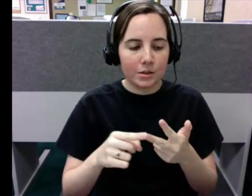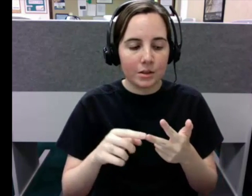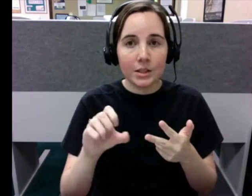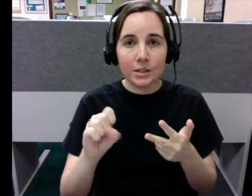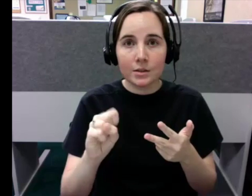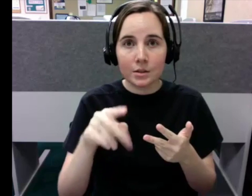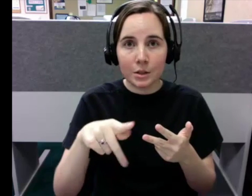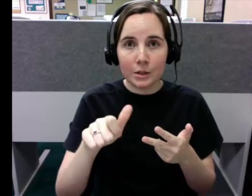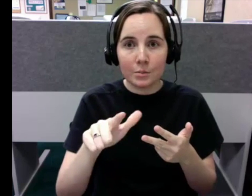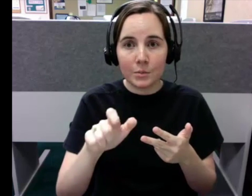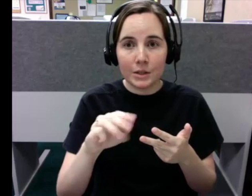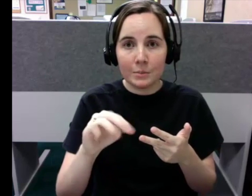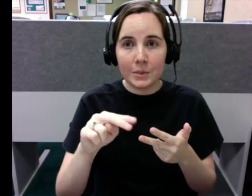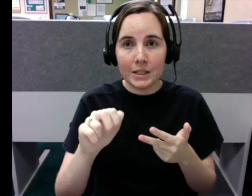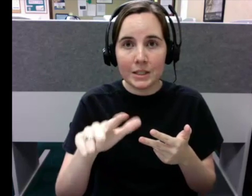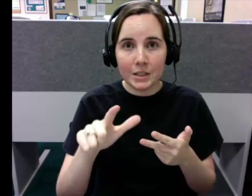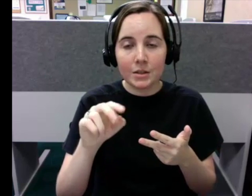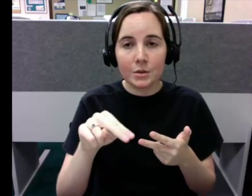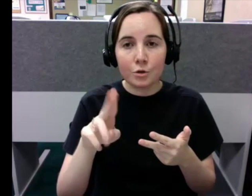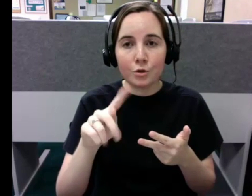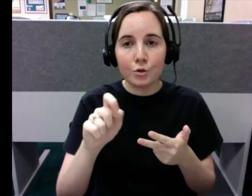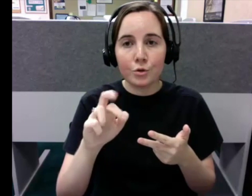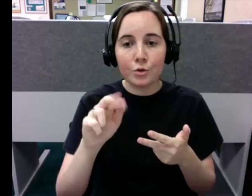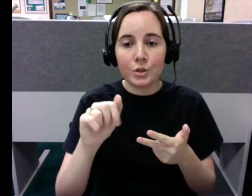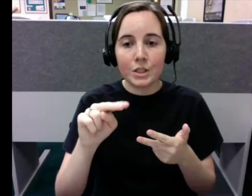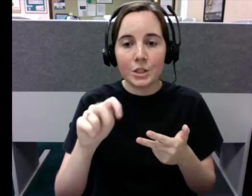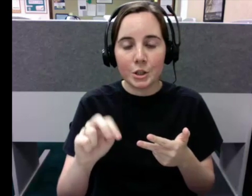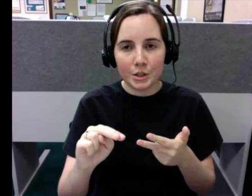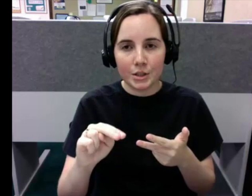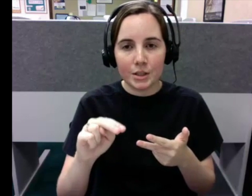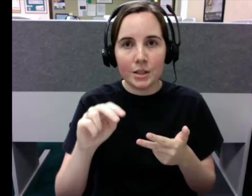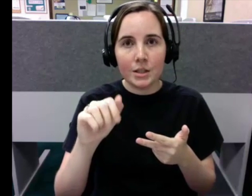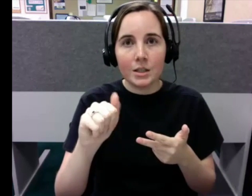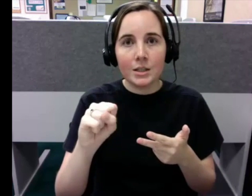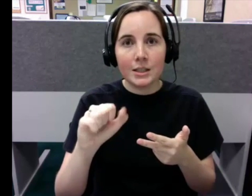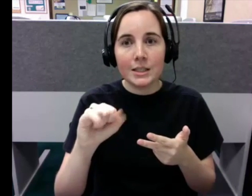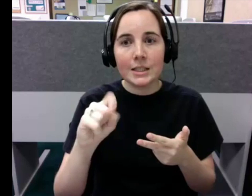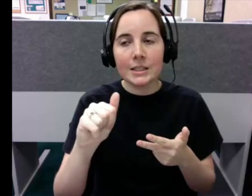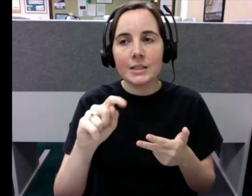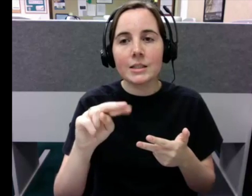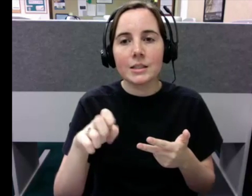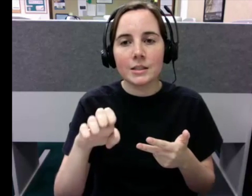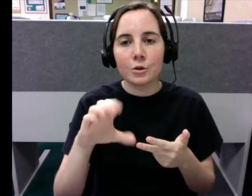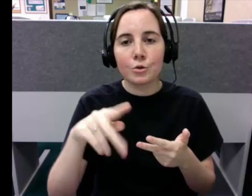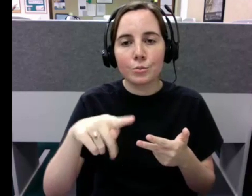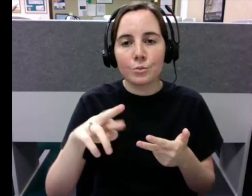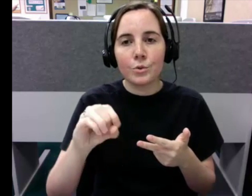Supplemental Nutrition Assistance Program, SNAP, benefits, formerly known as food stamps.